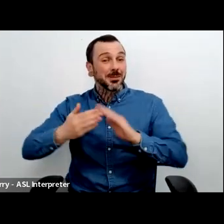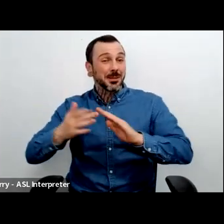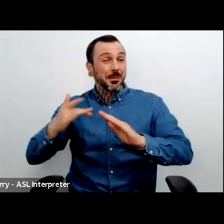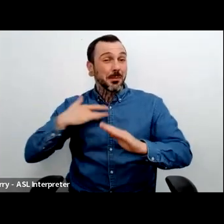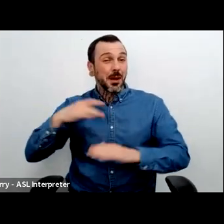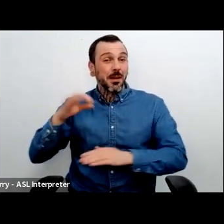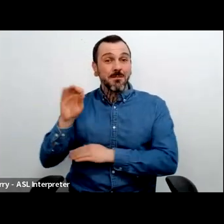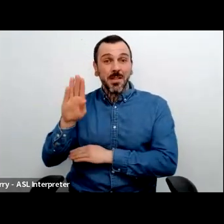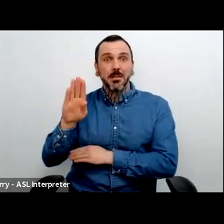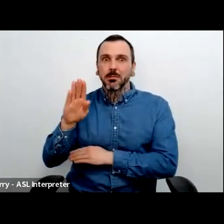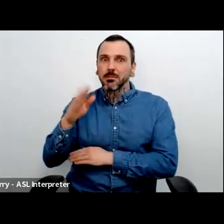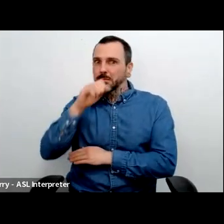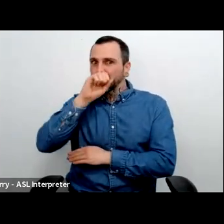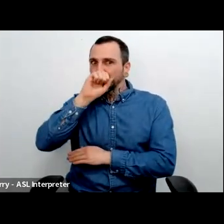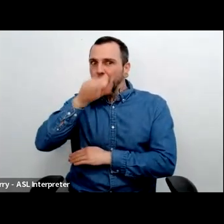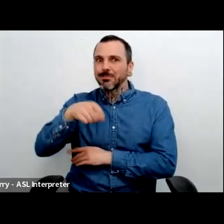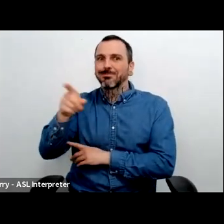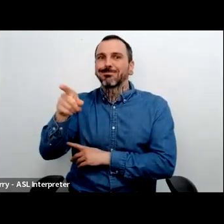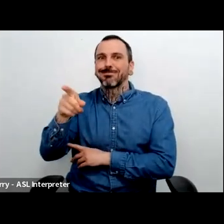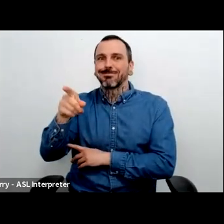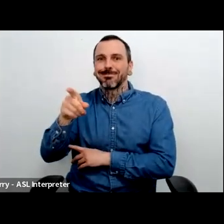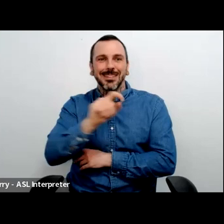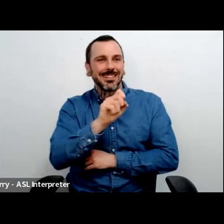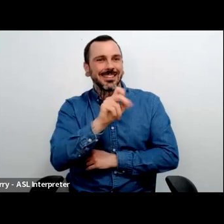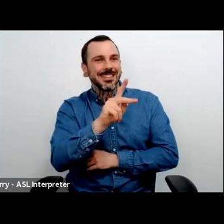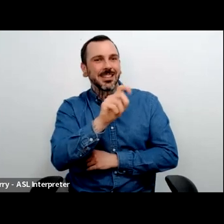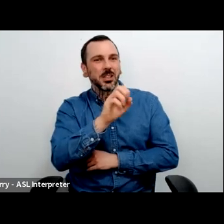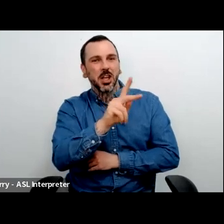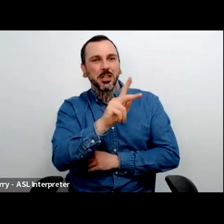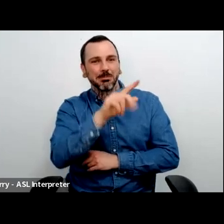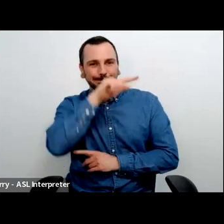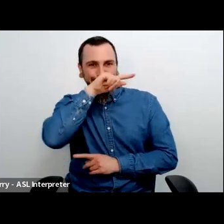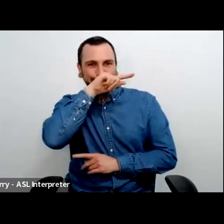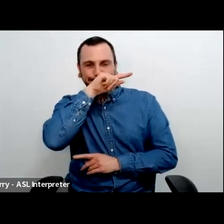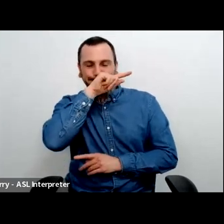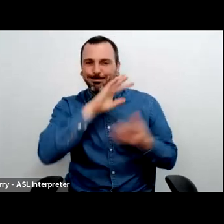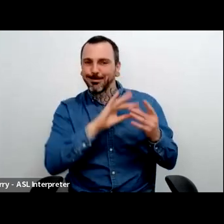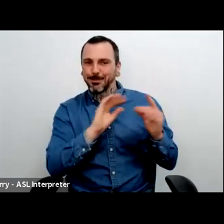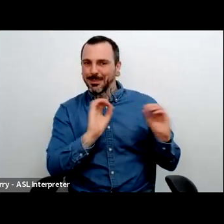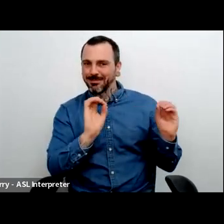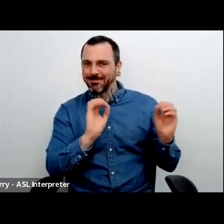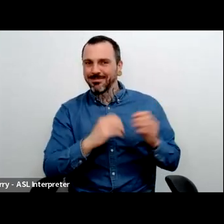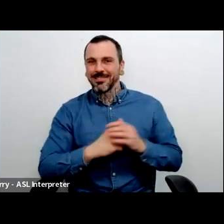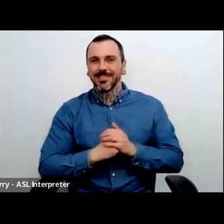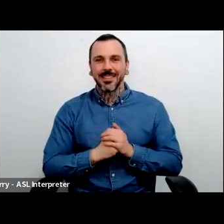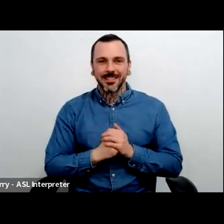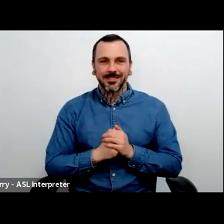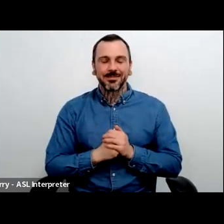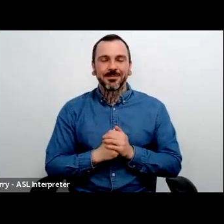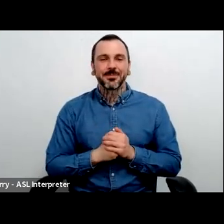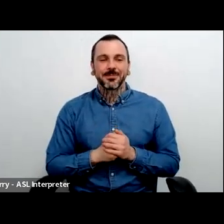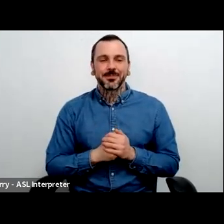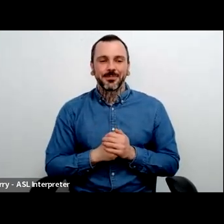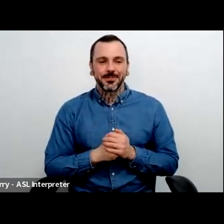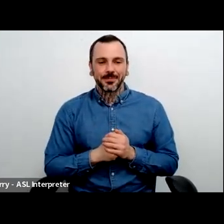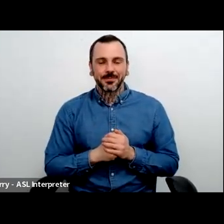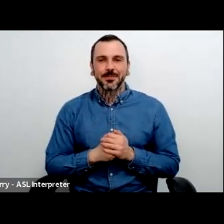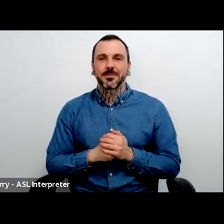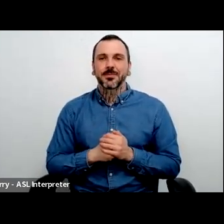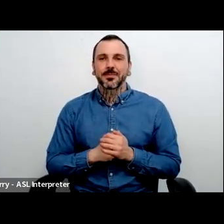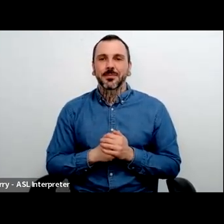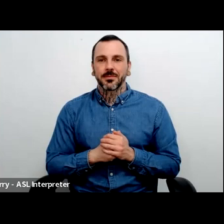doing things like, for instance, rather than reviewers relying on, no,